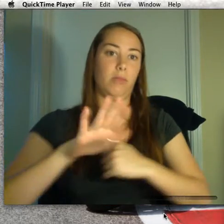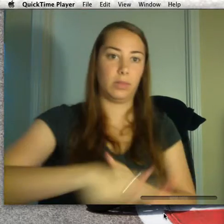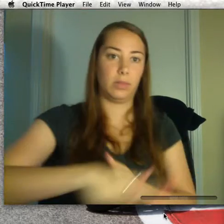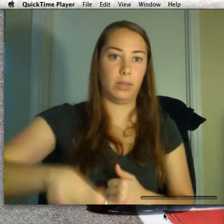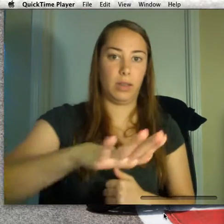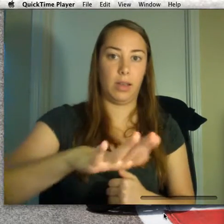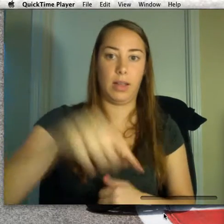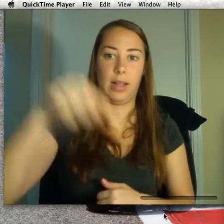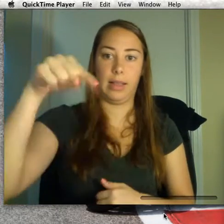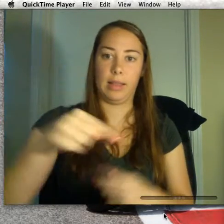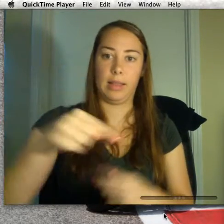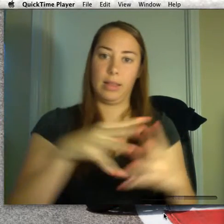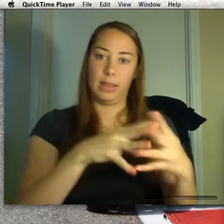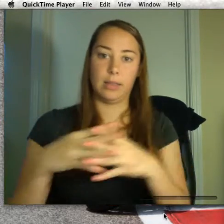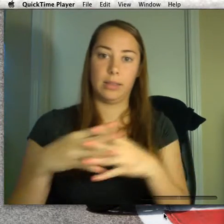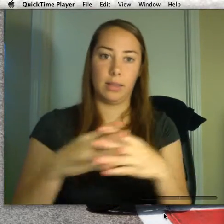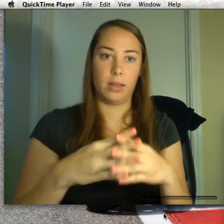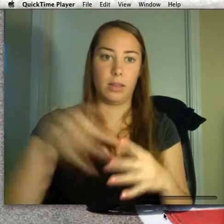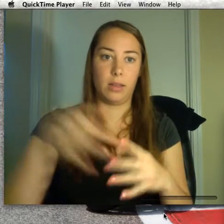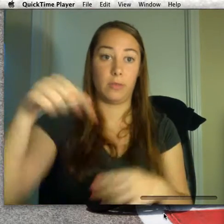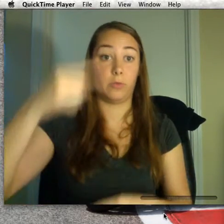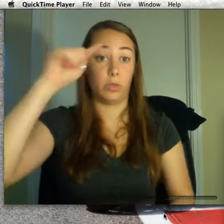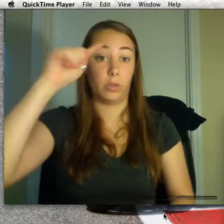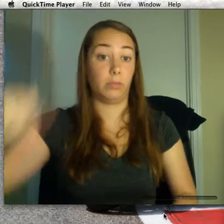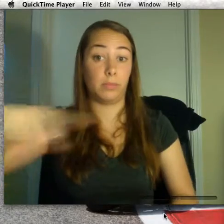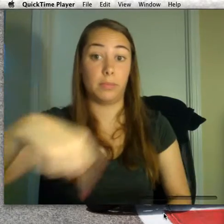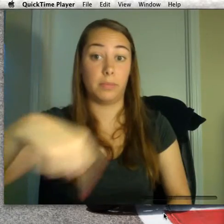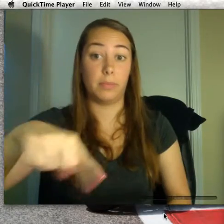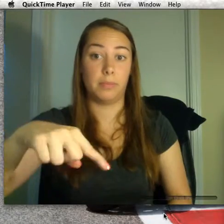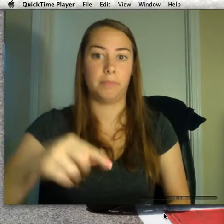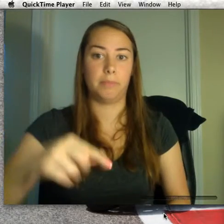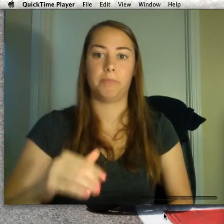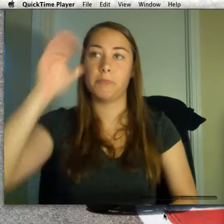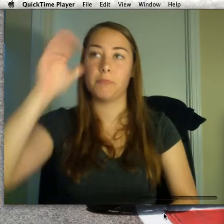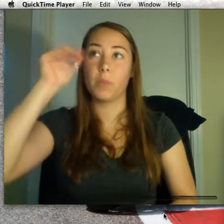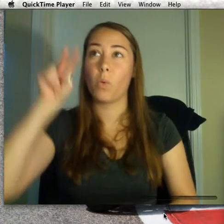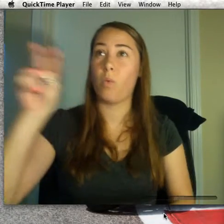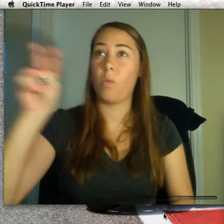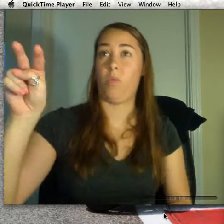and me. Keep hope alive. Keep hope